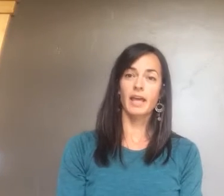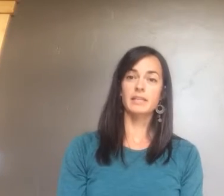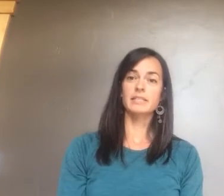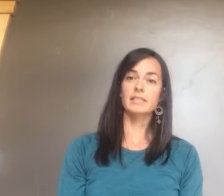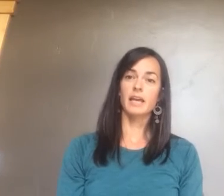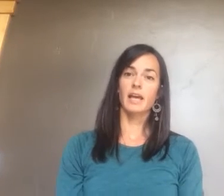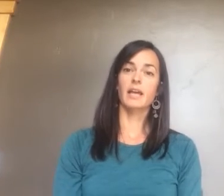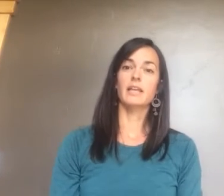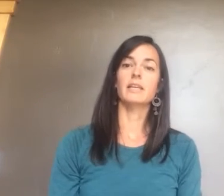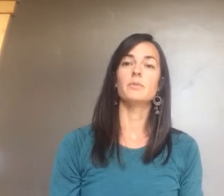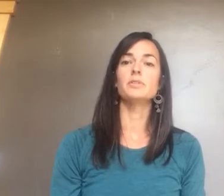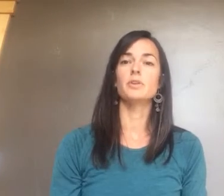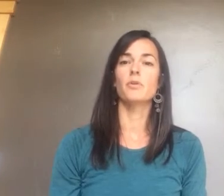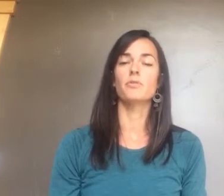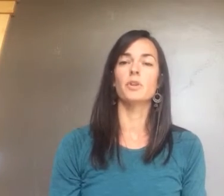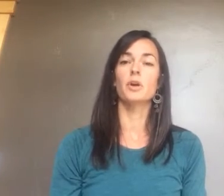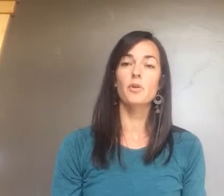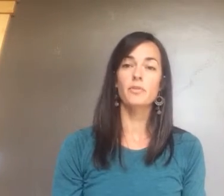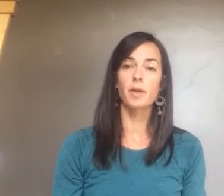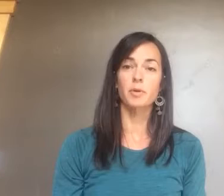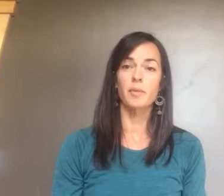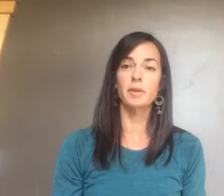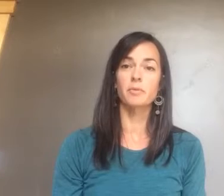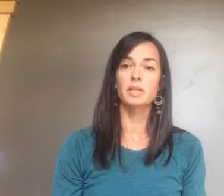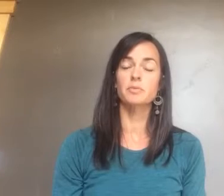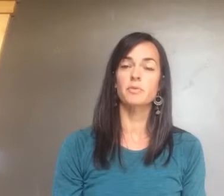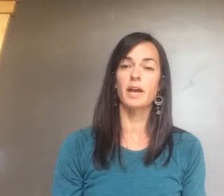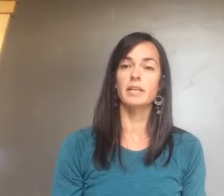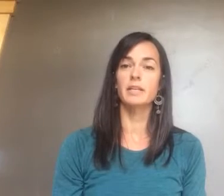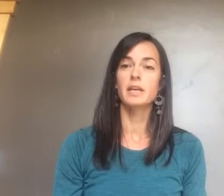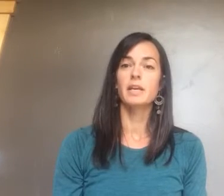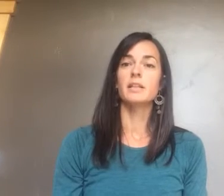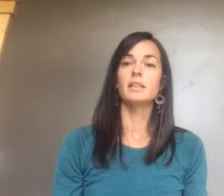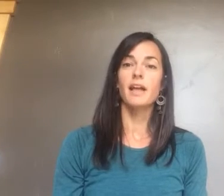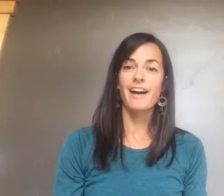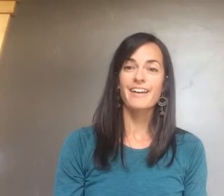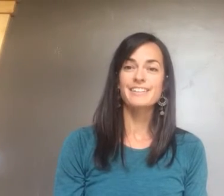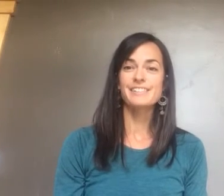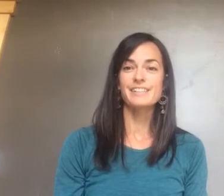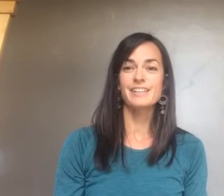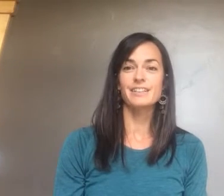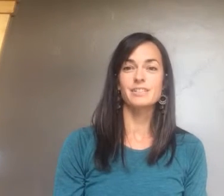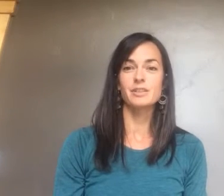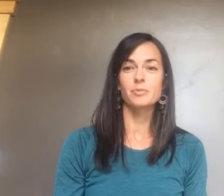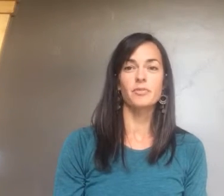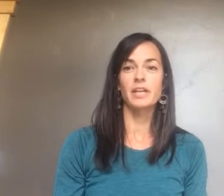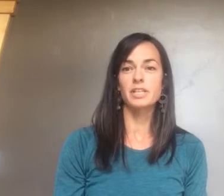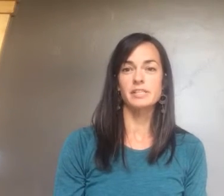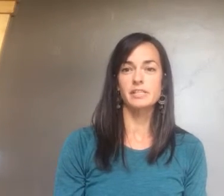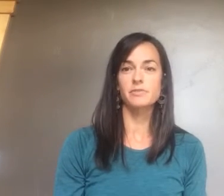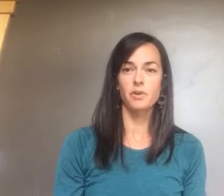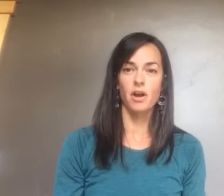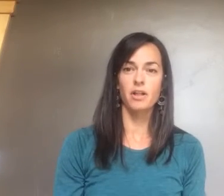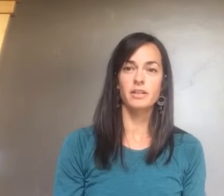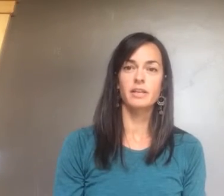And he was known for the Code of Hammurabi, which provided laws seeking to provide justice for all